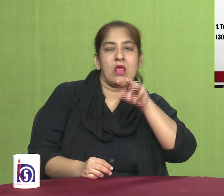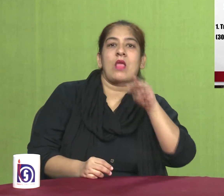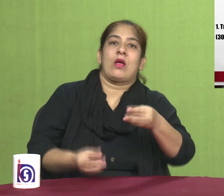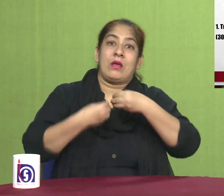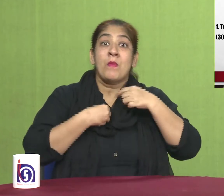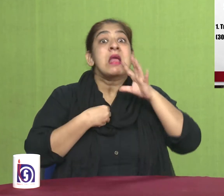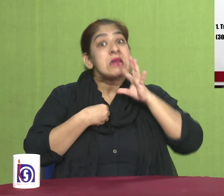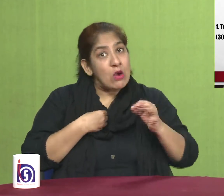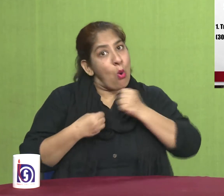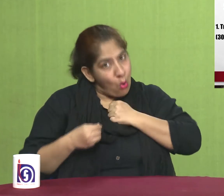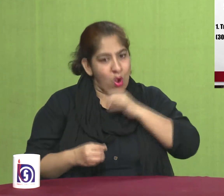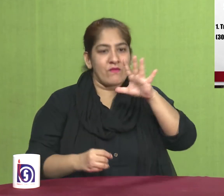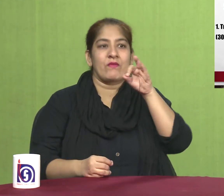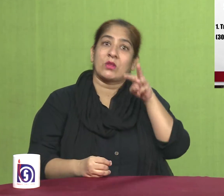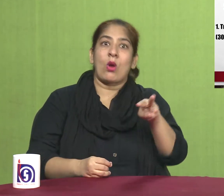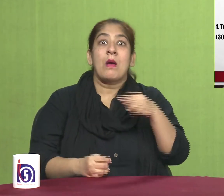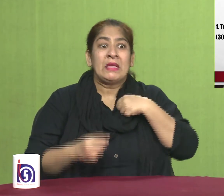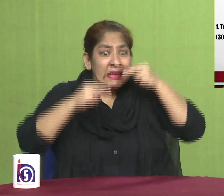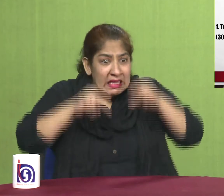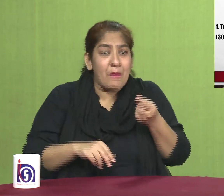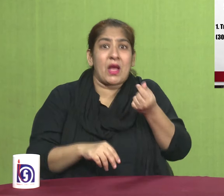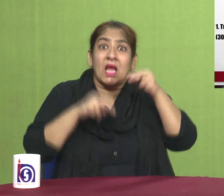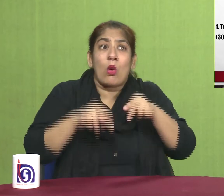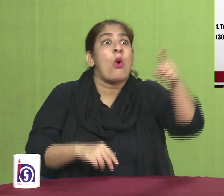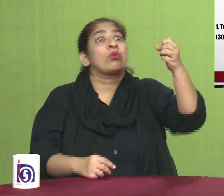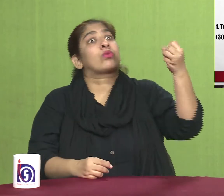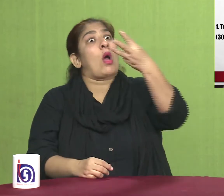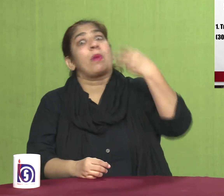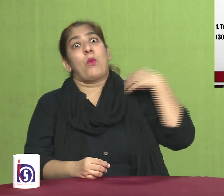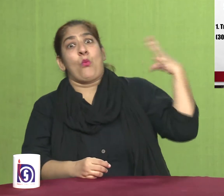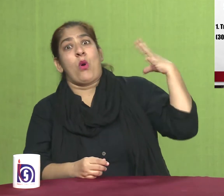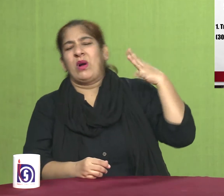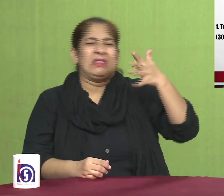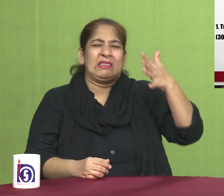profit for the giver